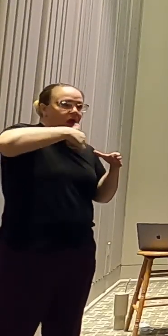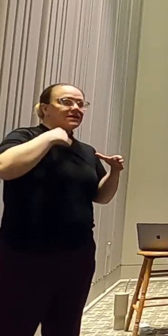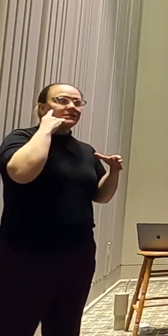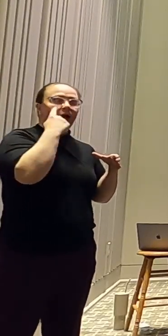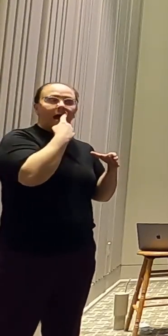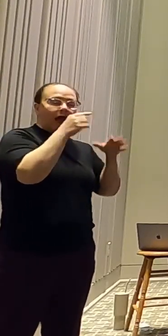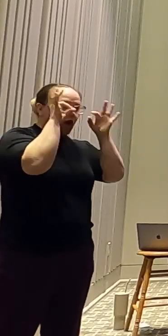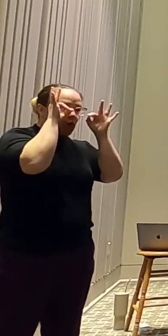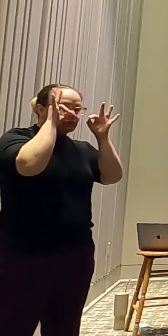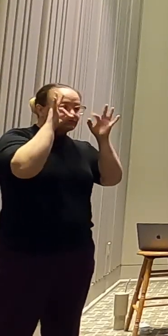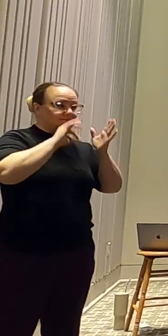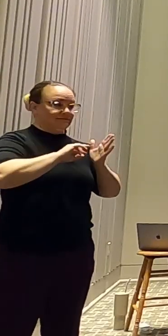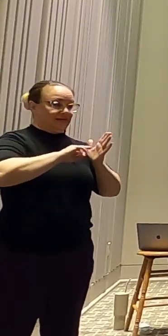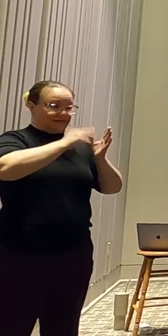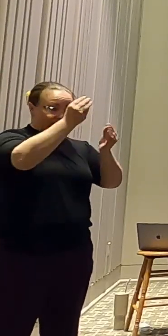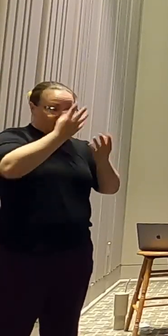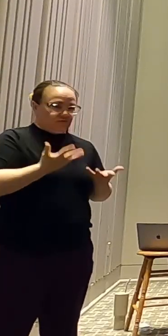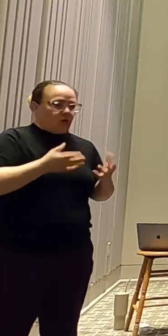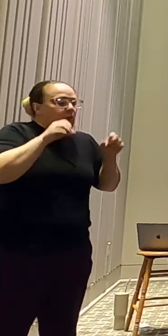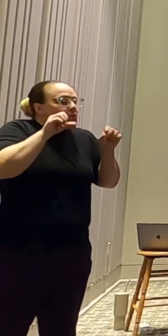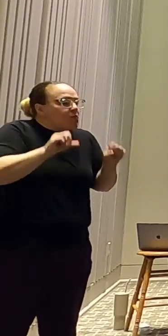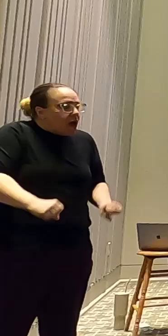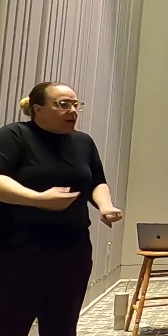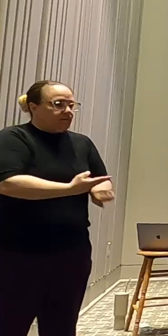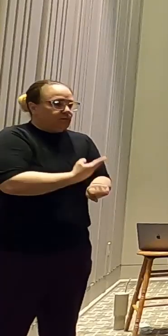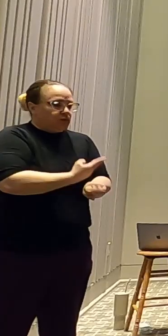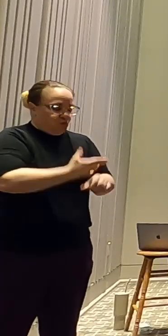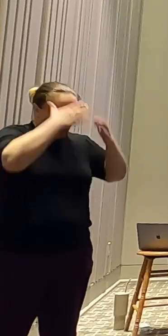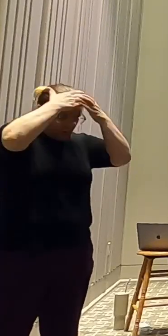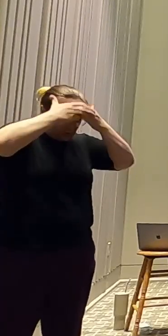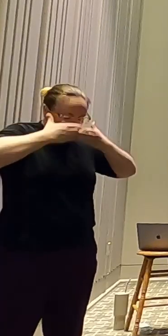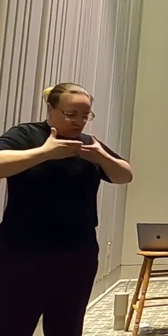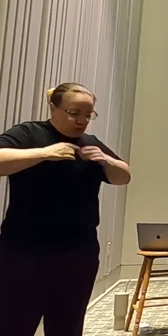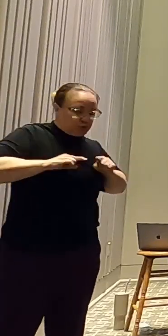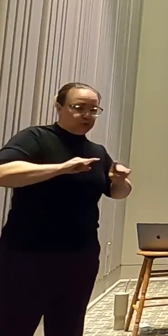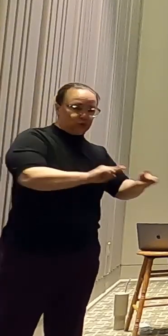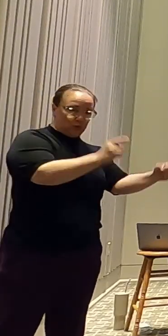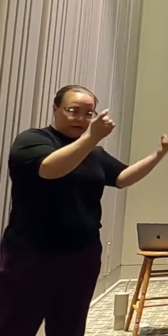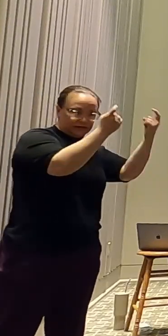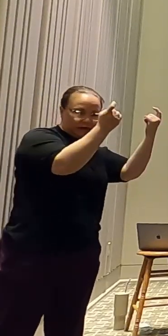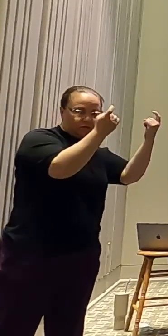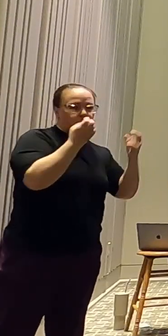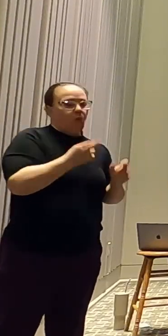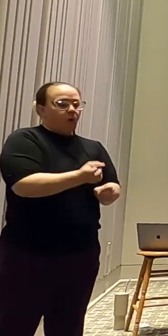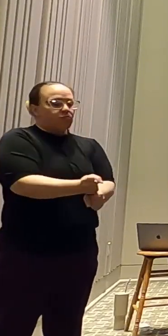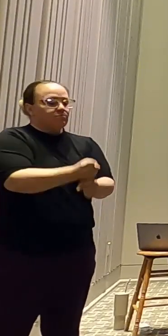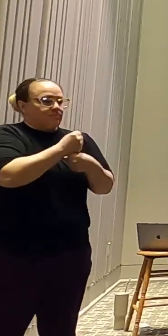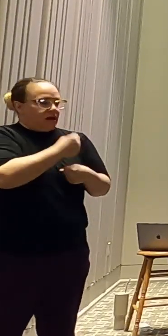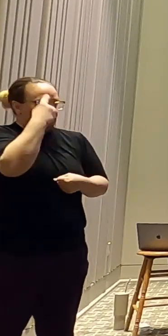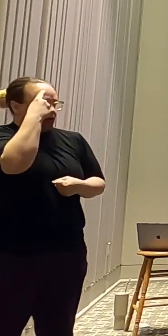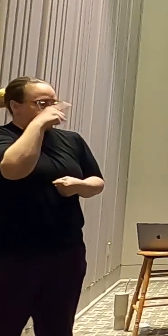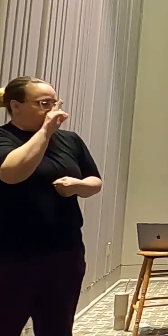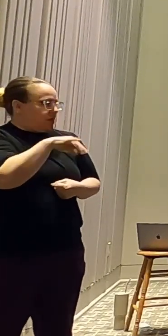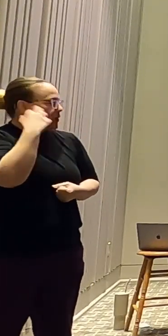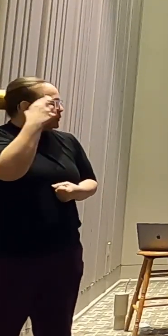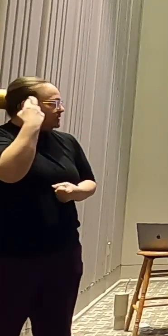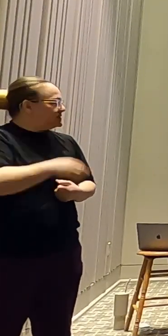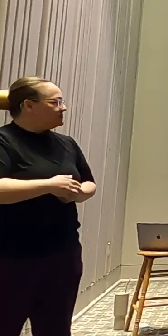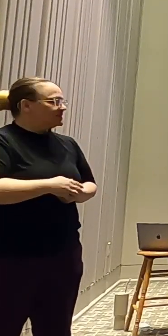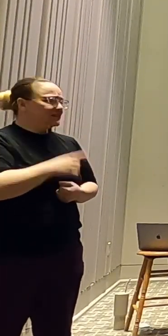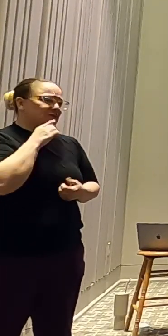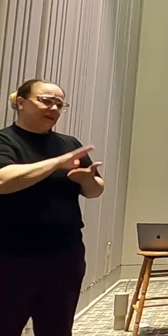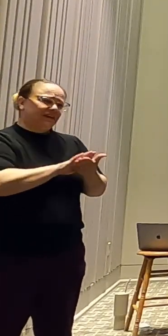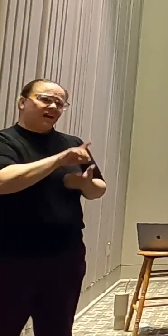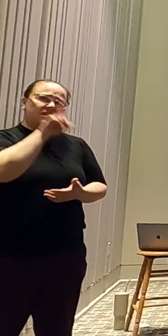it was likely worn in a ceremony or was produced for that reason. And it's nice with these masks in the